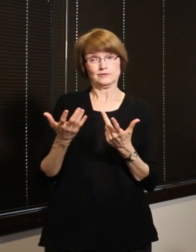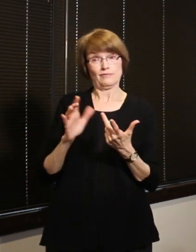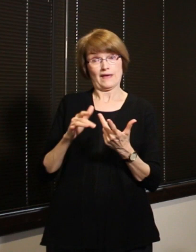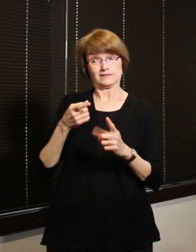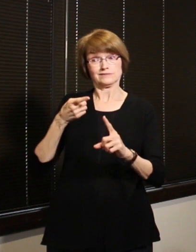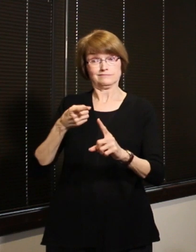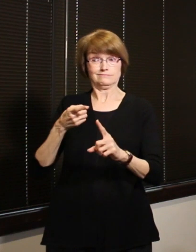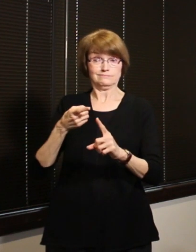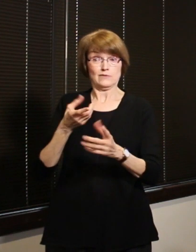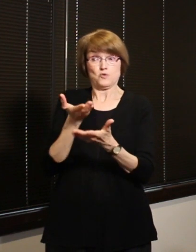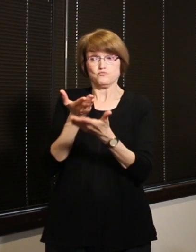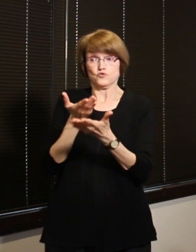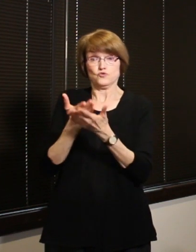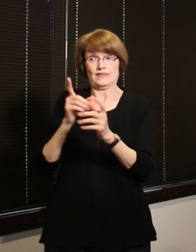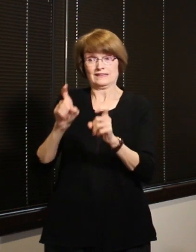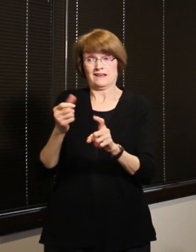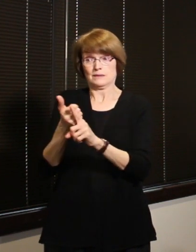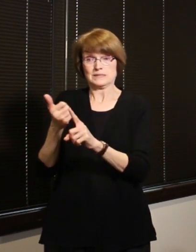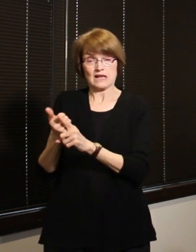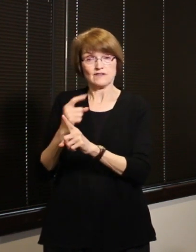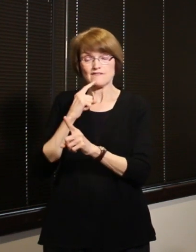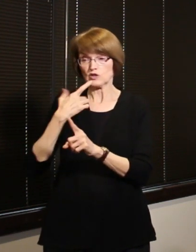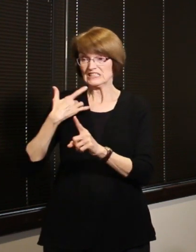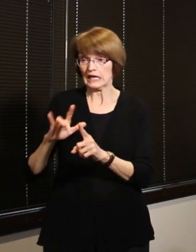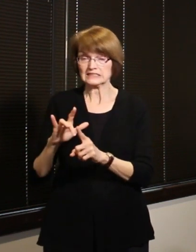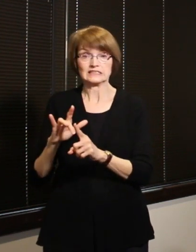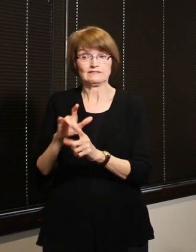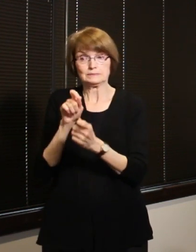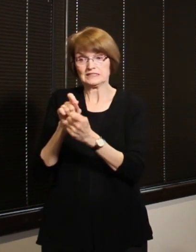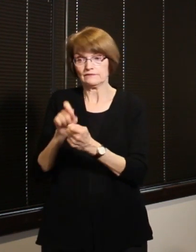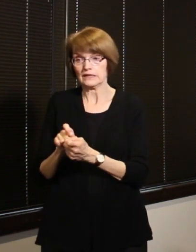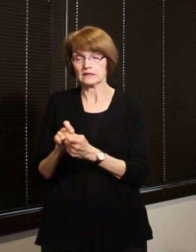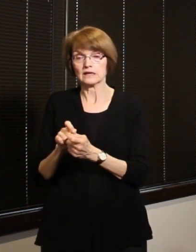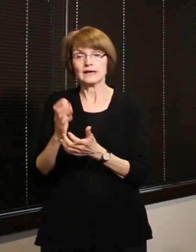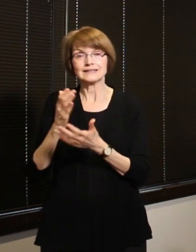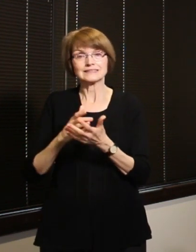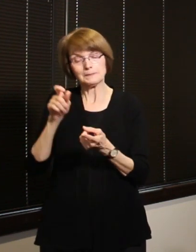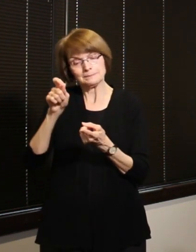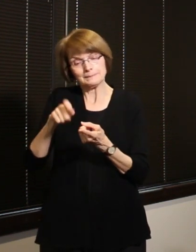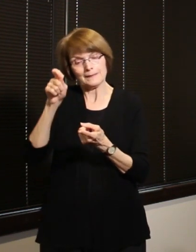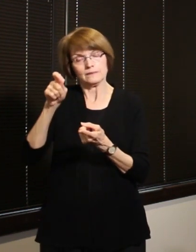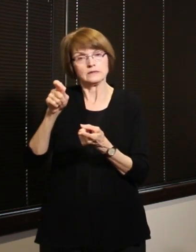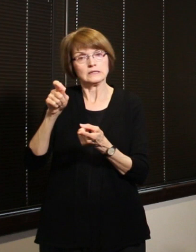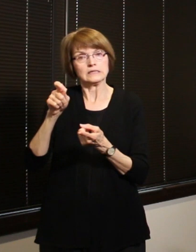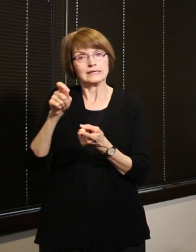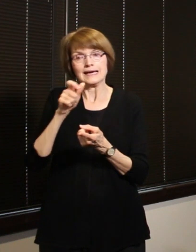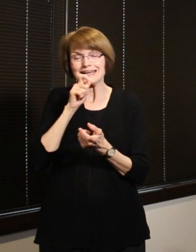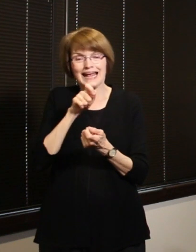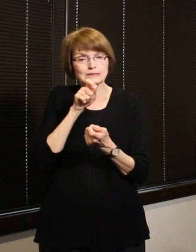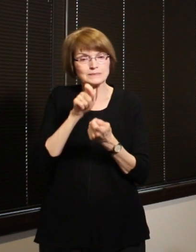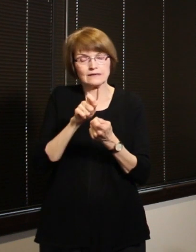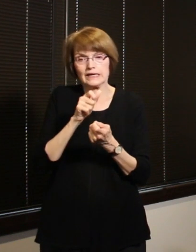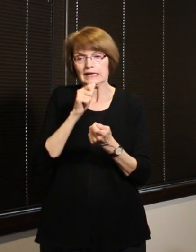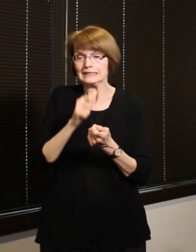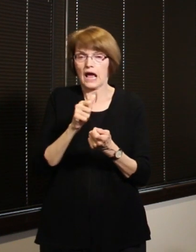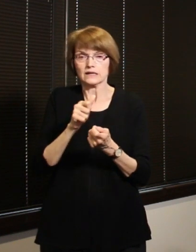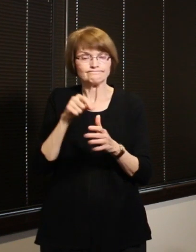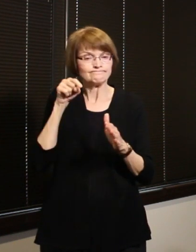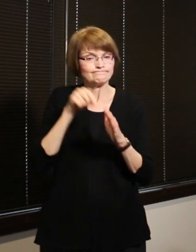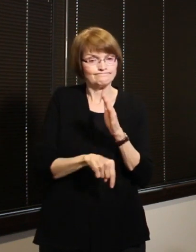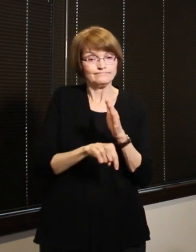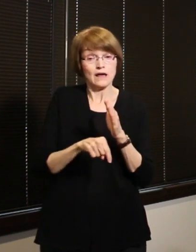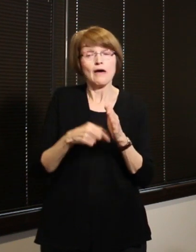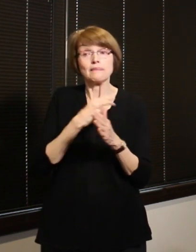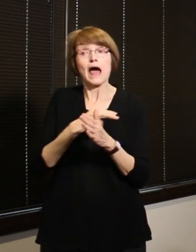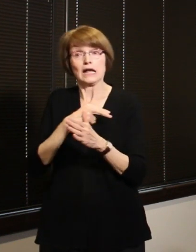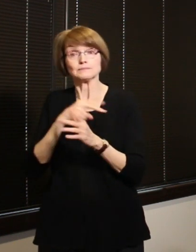is. A lot of the tests that are sort of the finger stick tests are less sensitive and specific than the